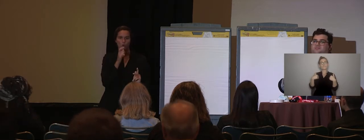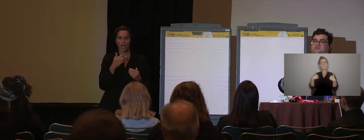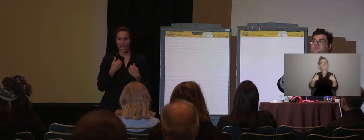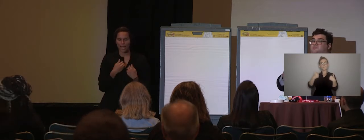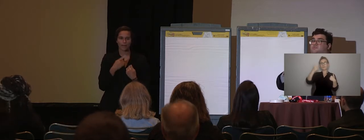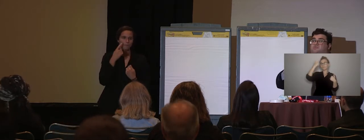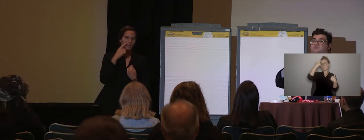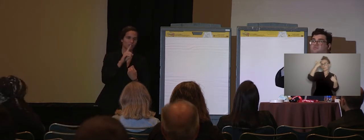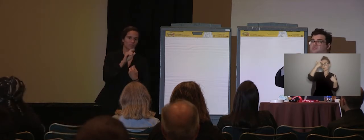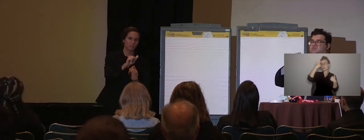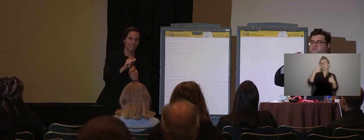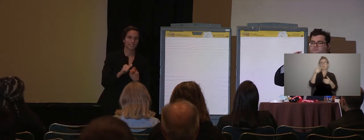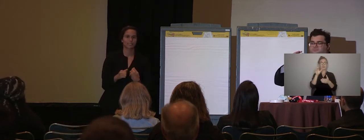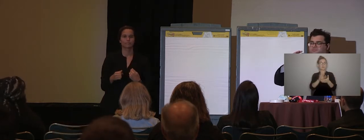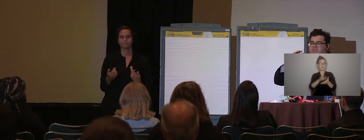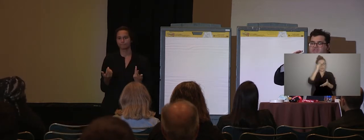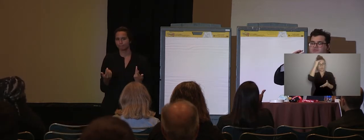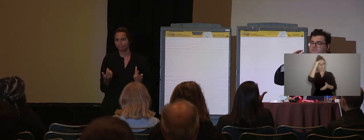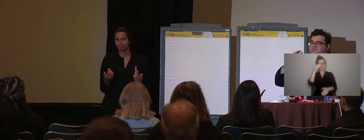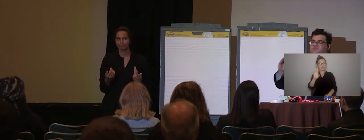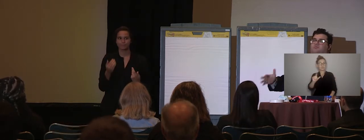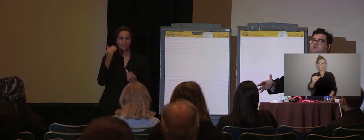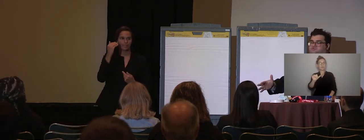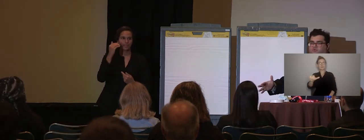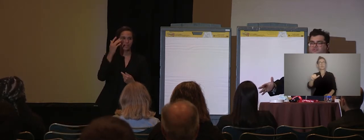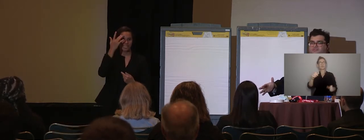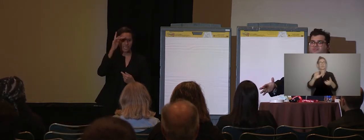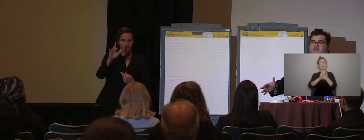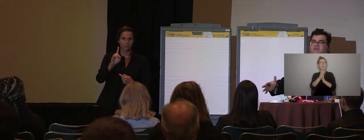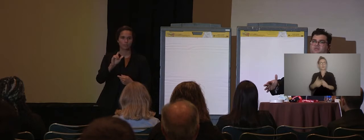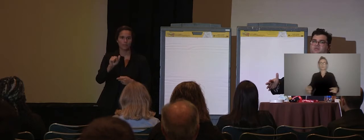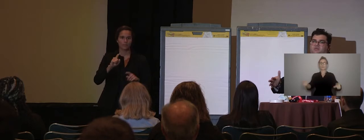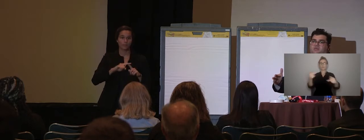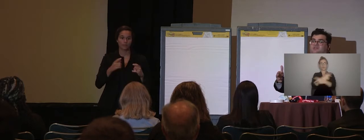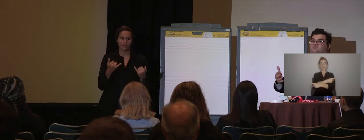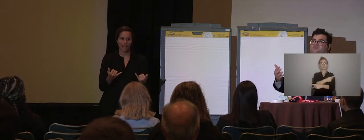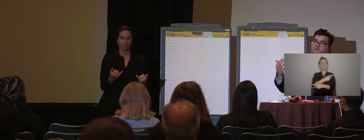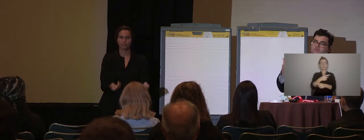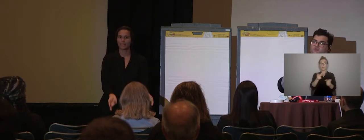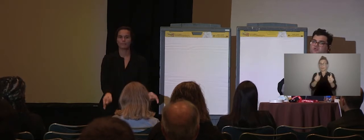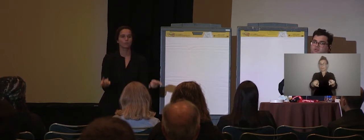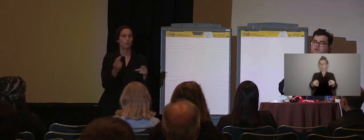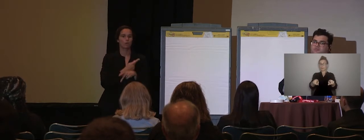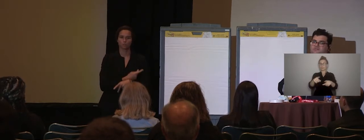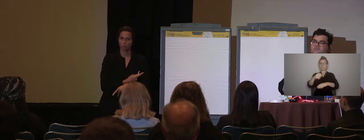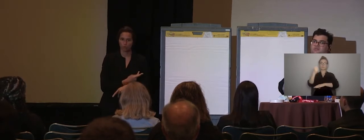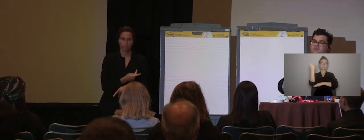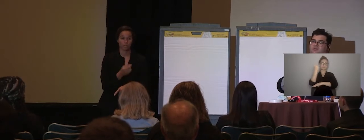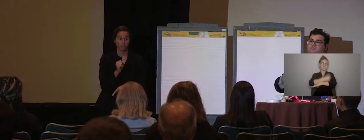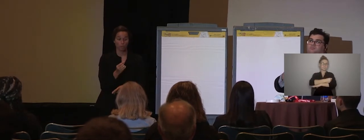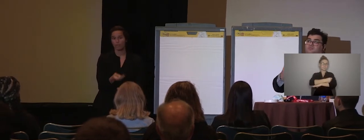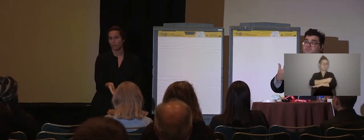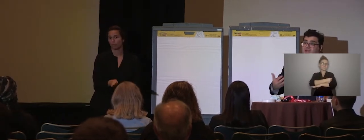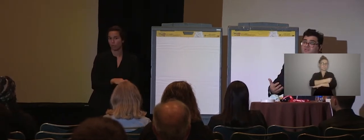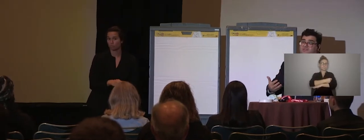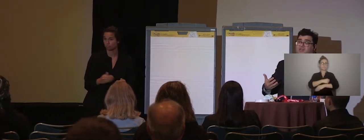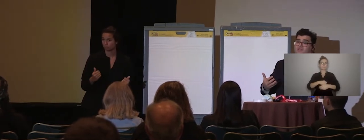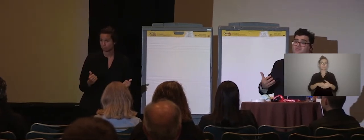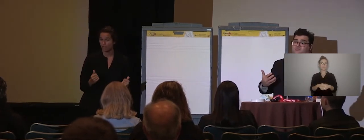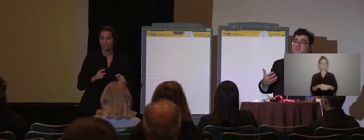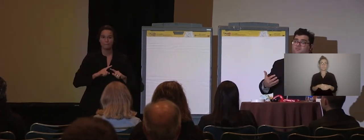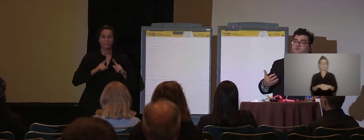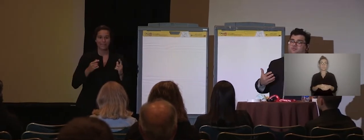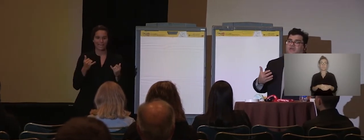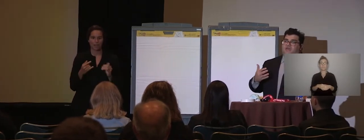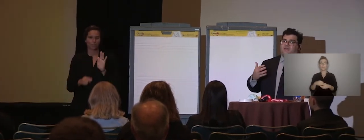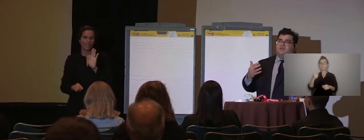intellectual disabilities, but it became so much worse than that. And as a result, they were closed. But the downside